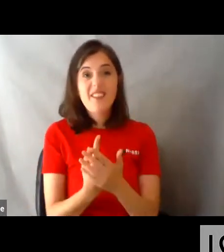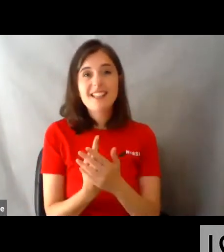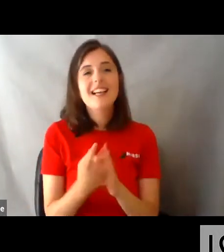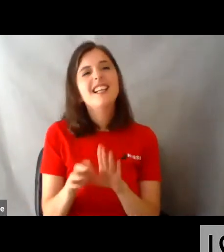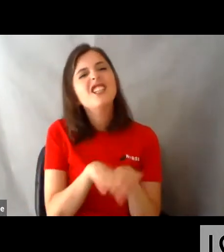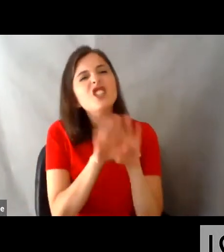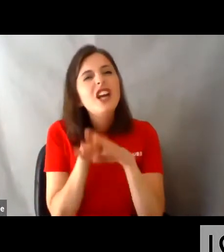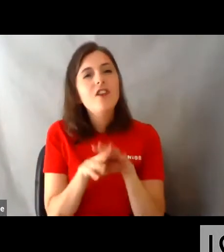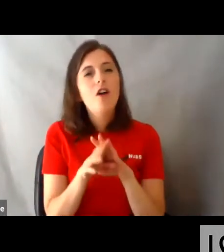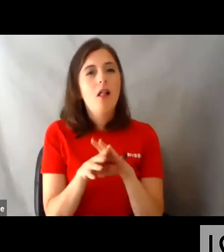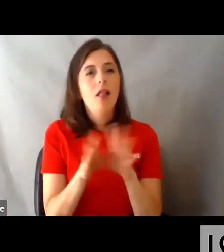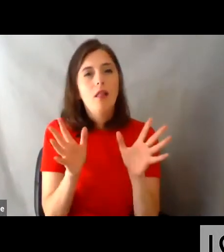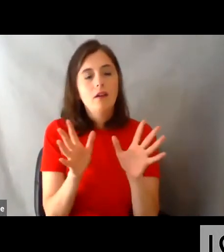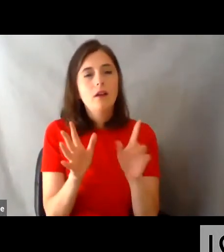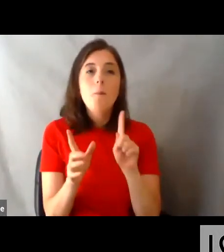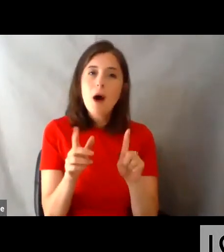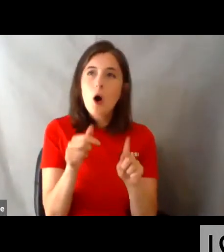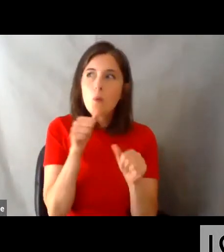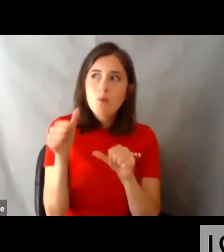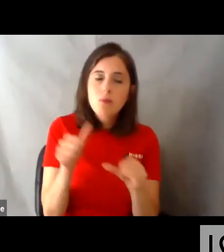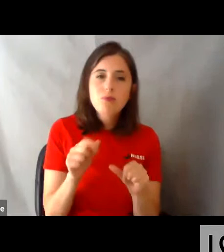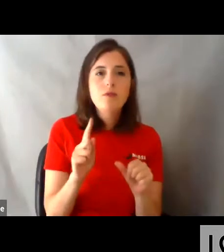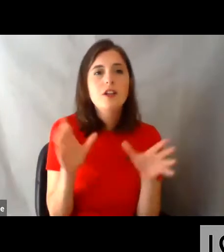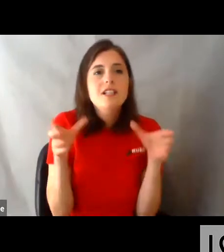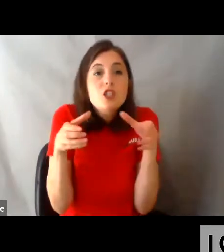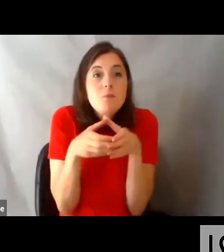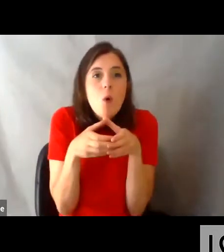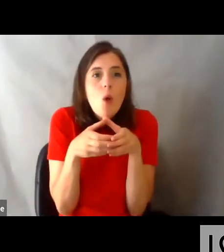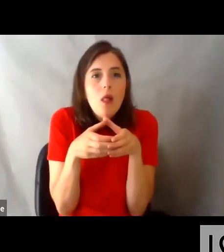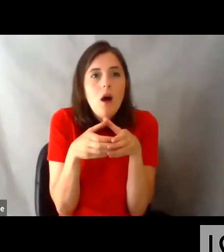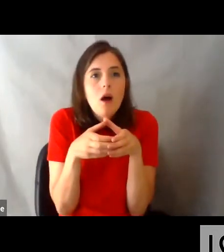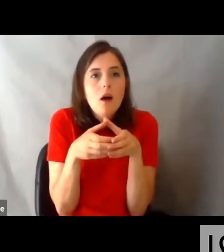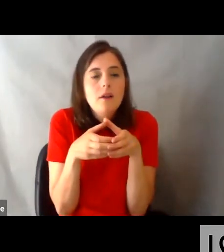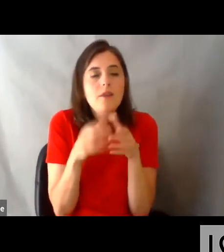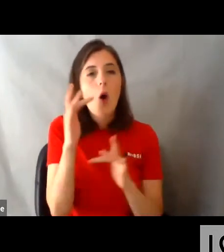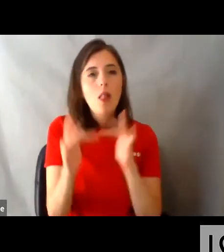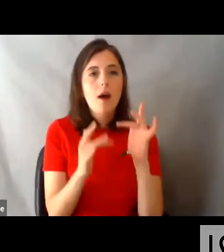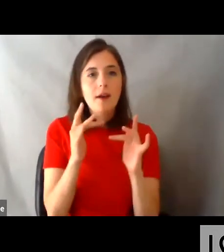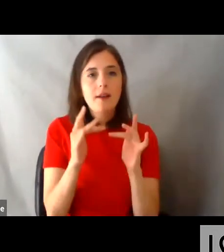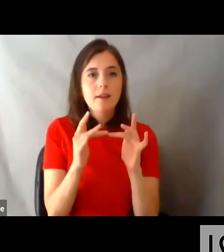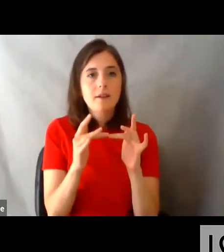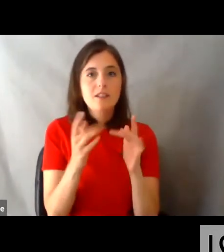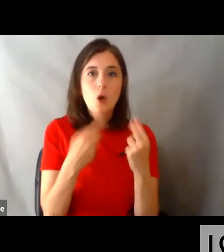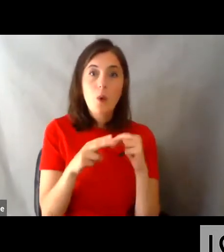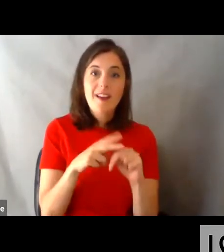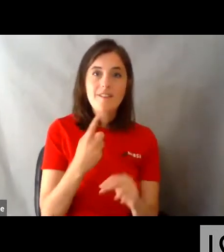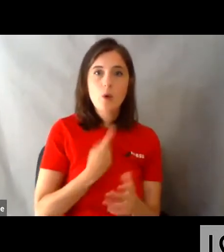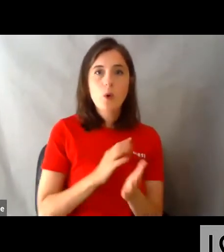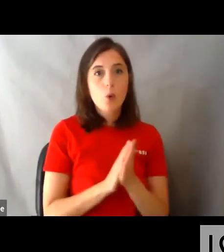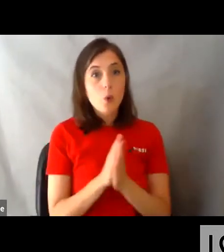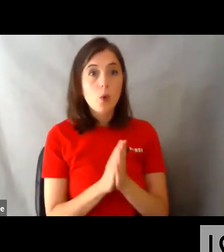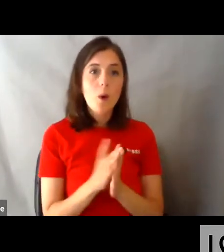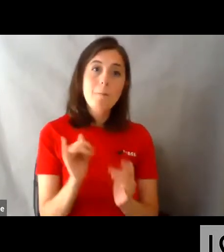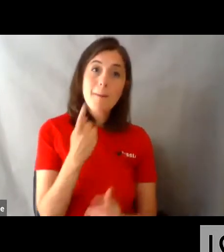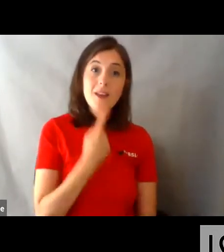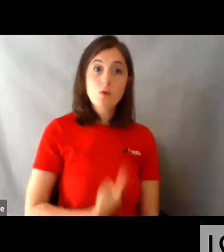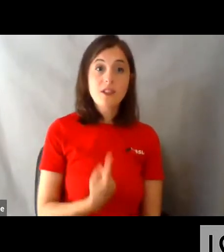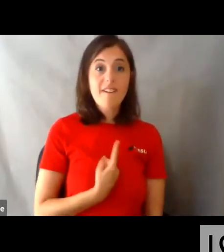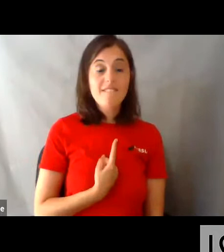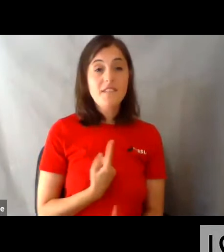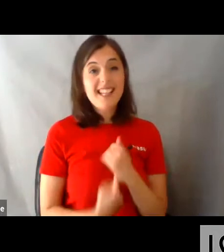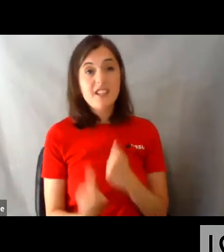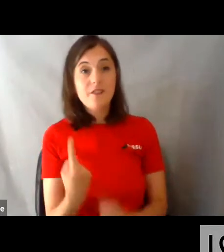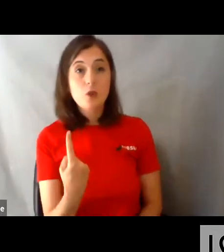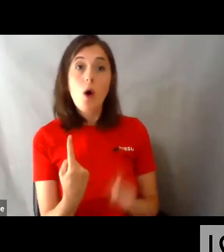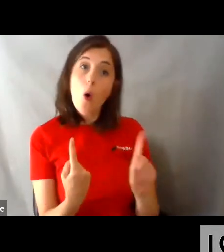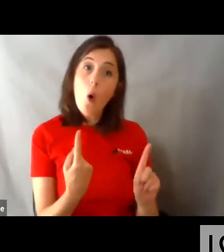smaller group discussions online. So if you're interested in that as either an individual or you would like something for your groups, then please